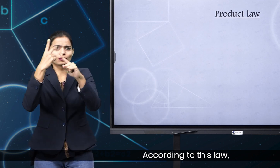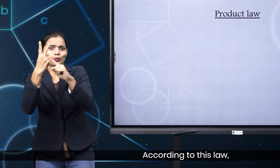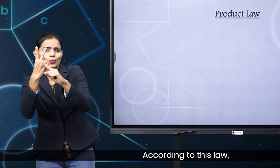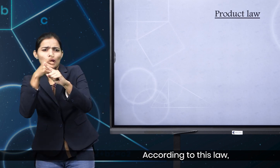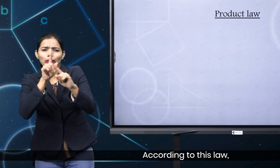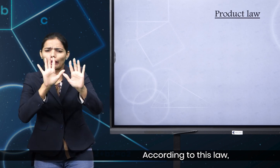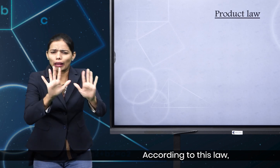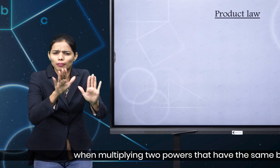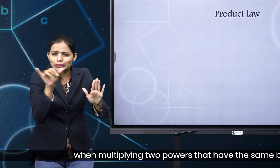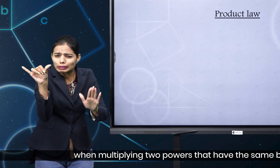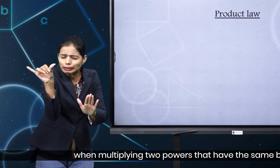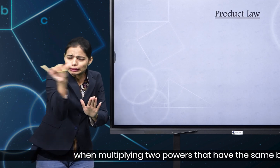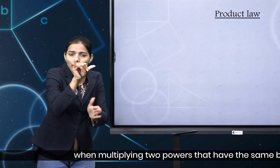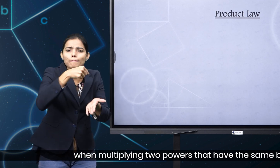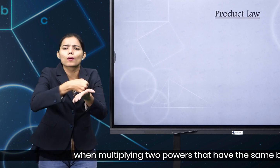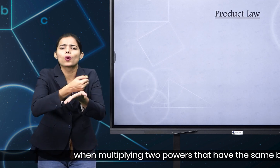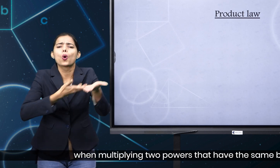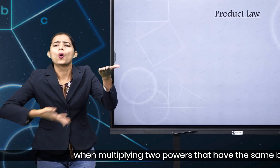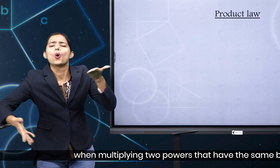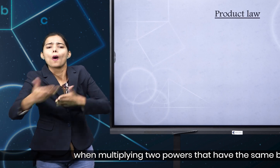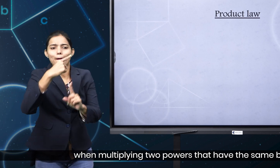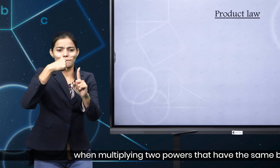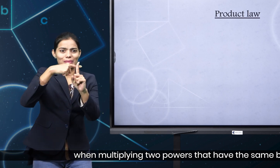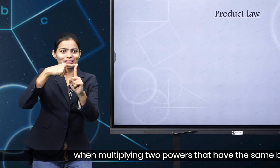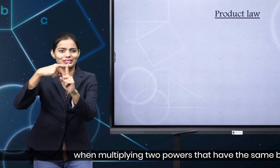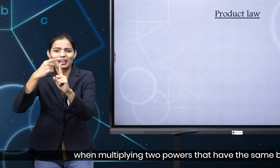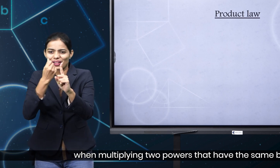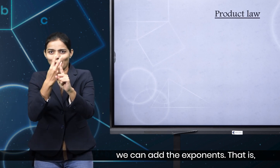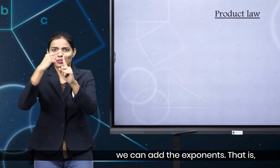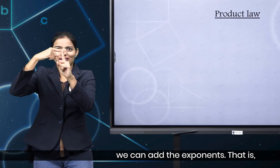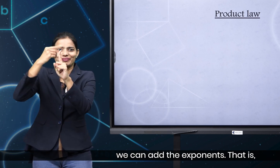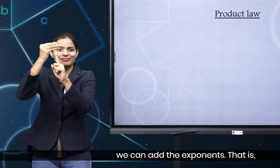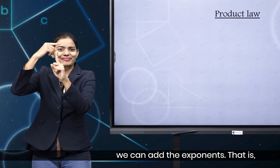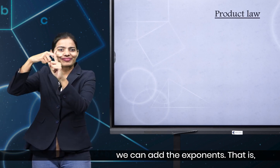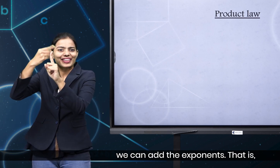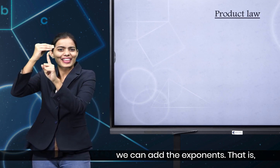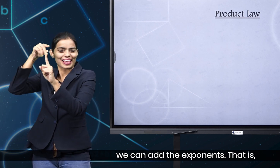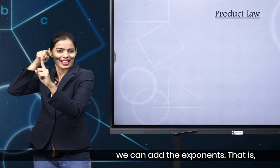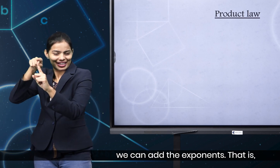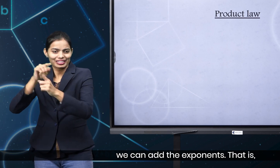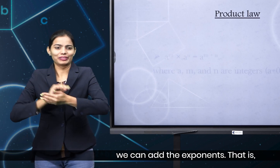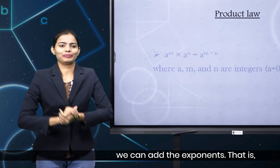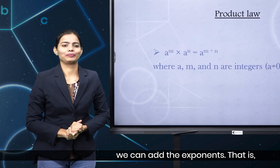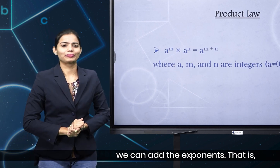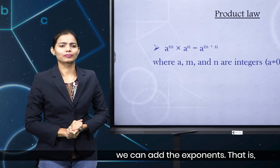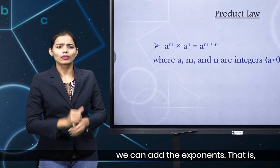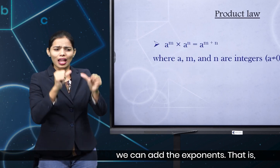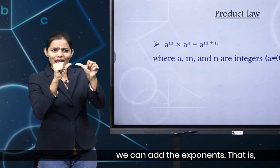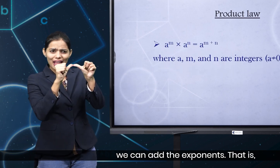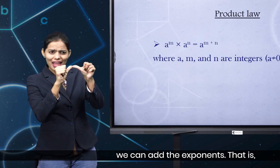According to this law, when multiplying two powers that have the same base, we can add the exponents. That is,